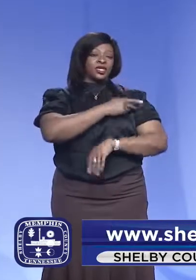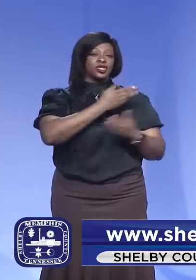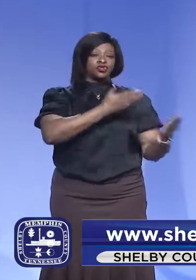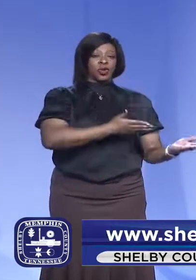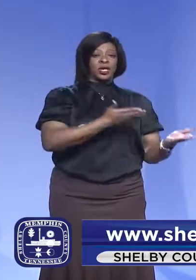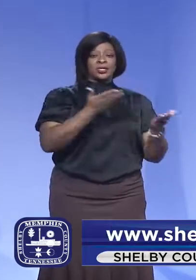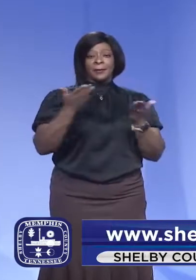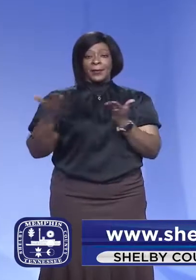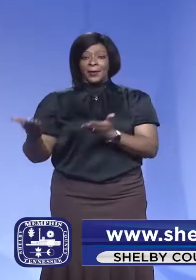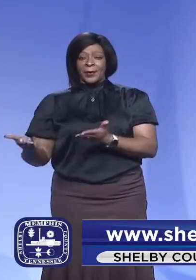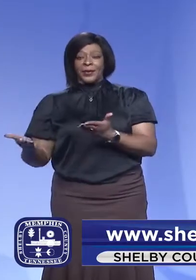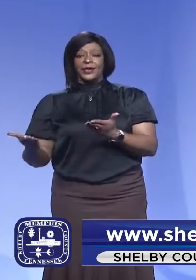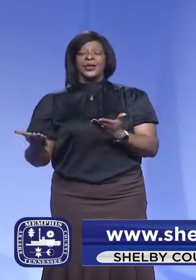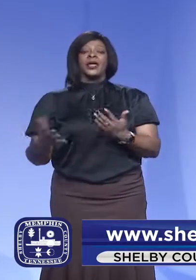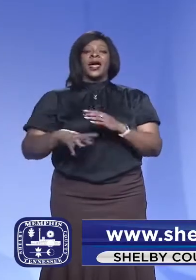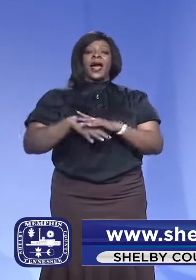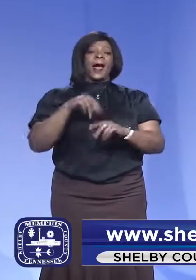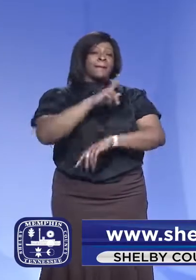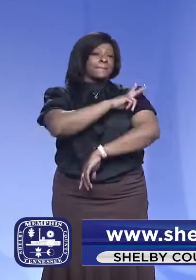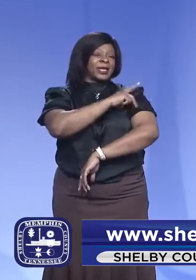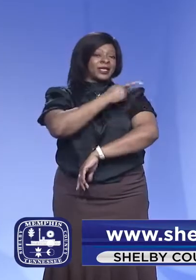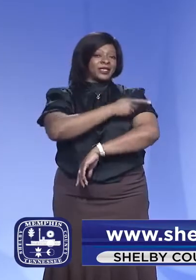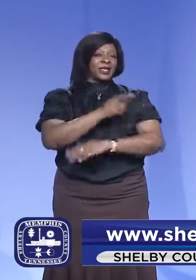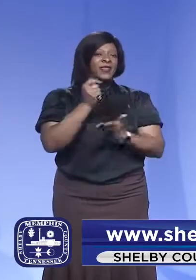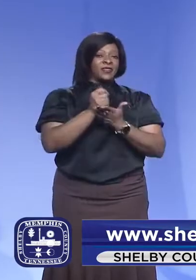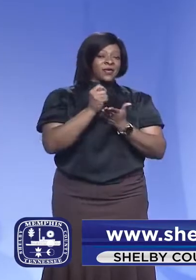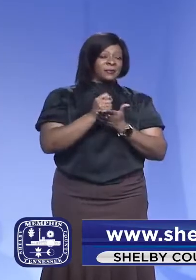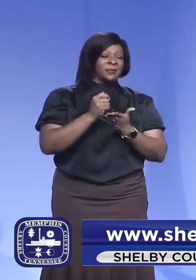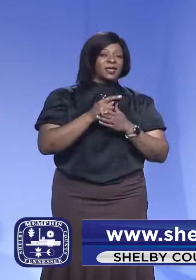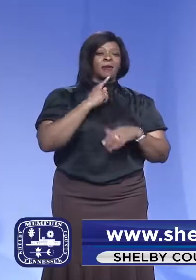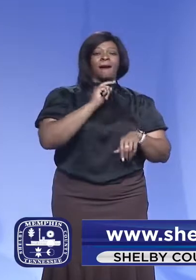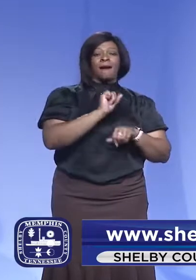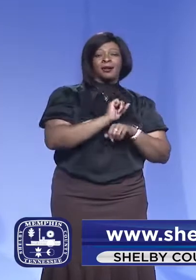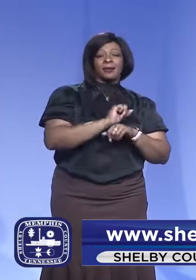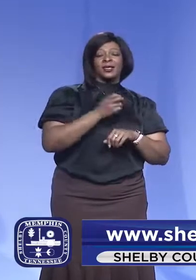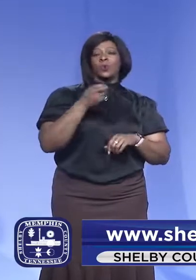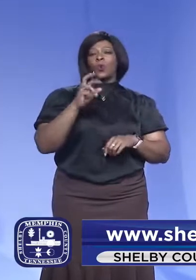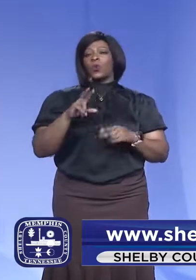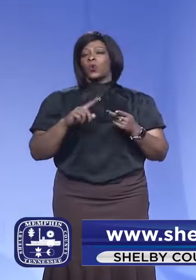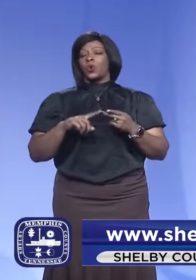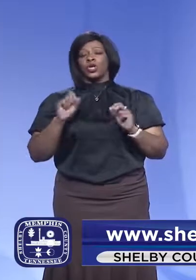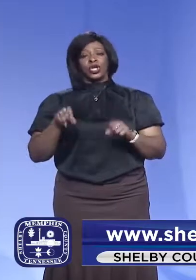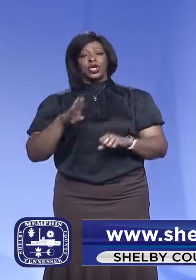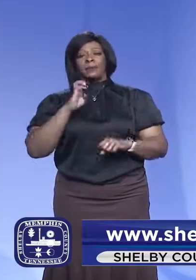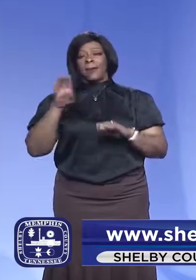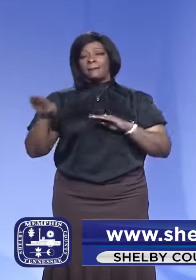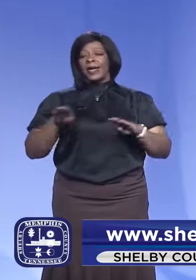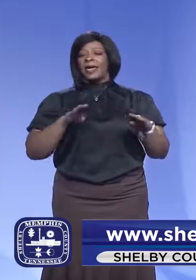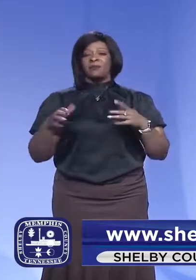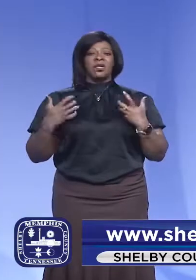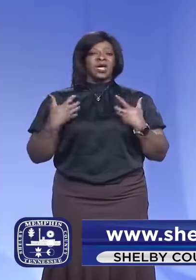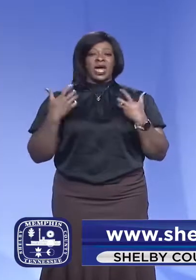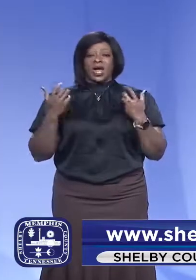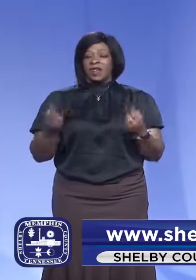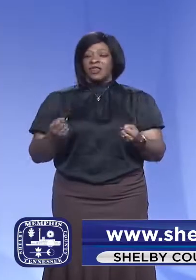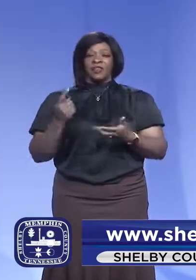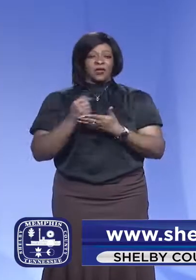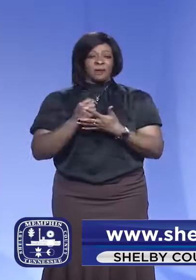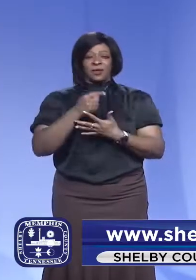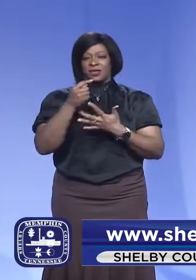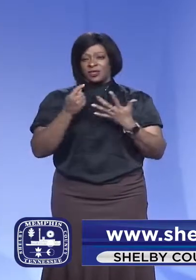transport, any outpatient therapist, so again, that could be occupational therapy, it could be behavioral health therapy, and so